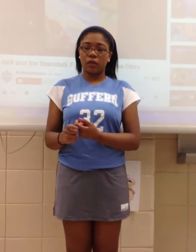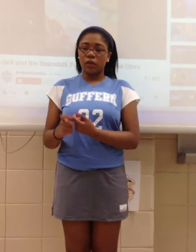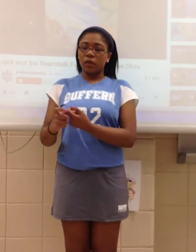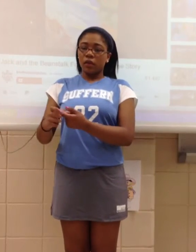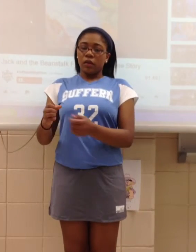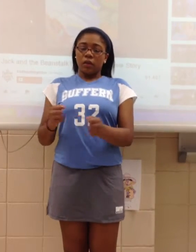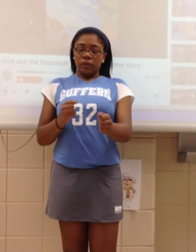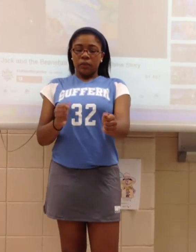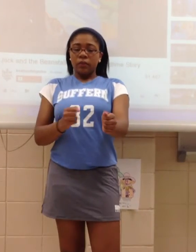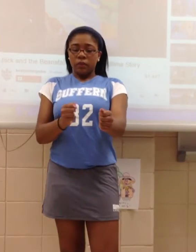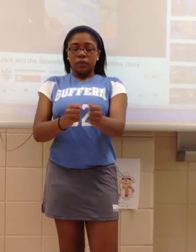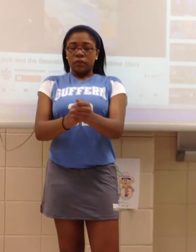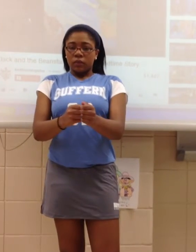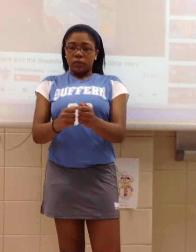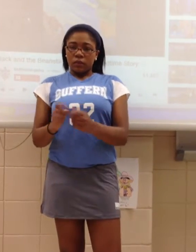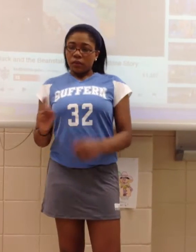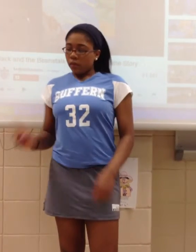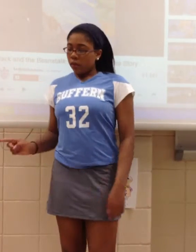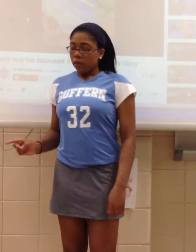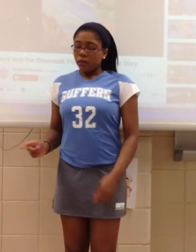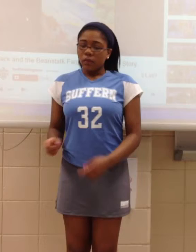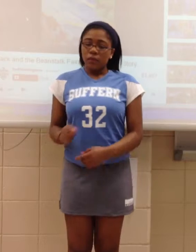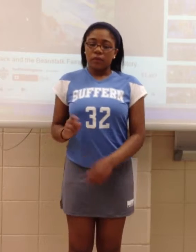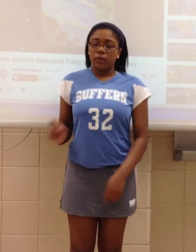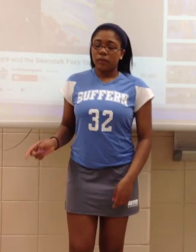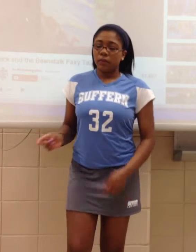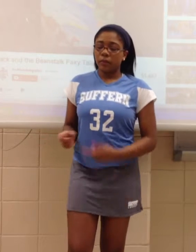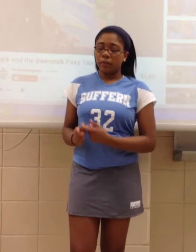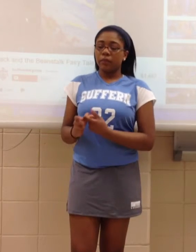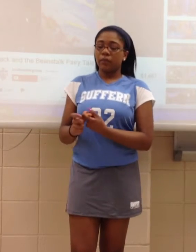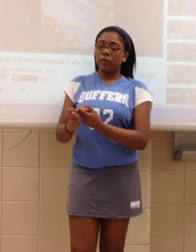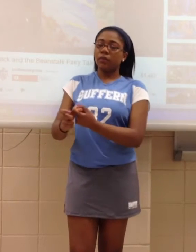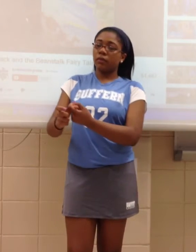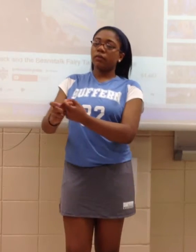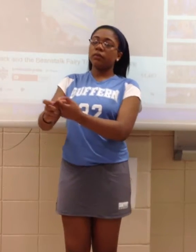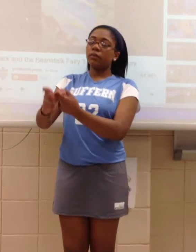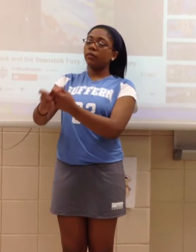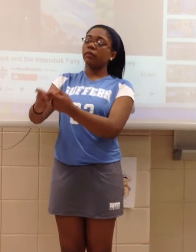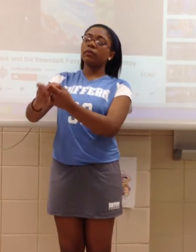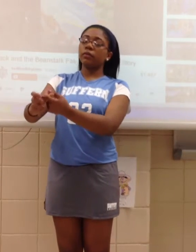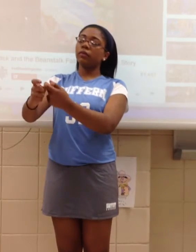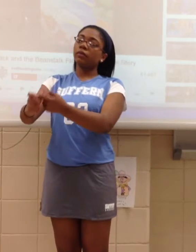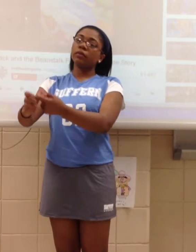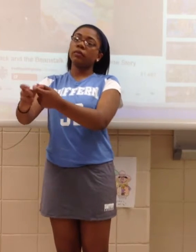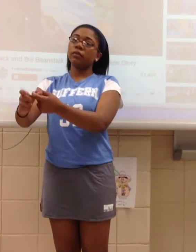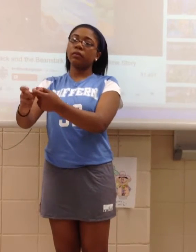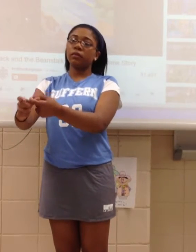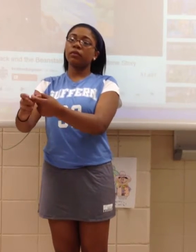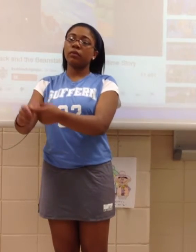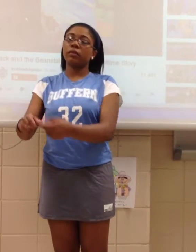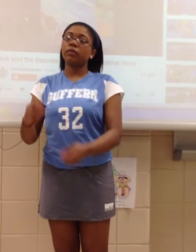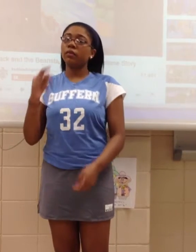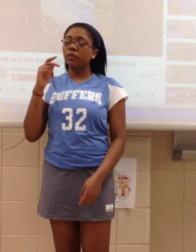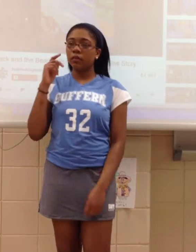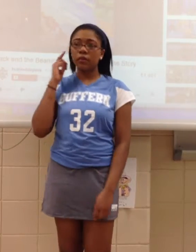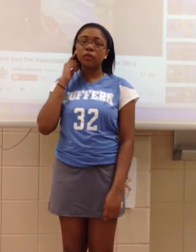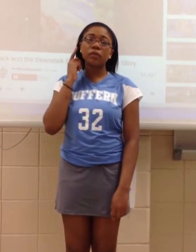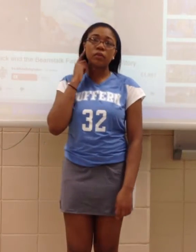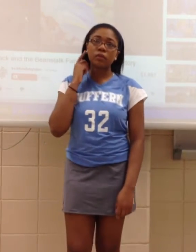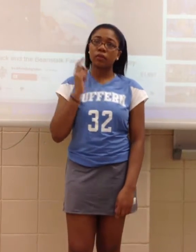for Jack with one of his huge hands. Jack jumped off the table and ran just as fast as his legs would carry him. He could hear the tramp,